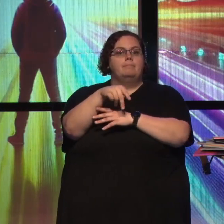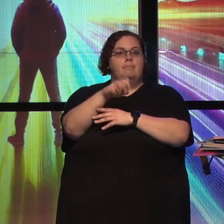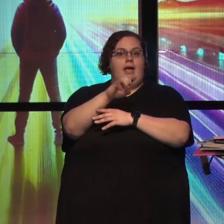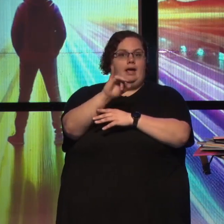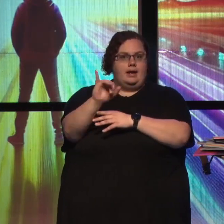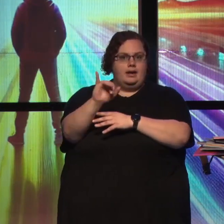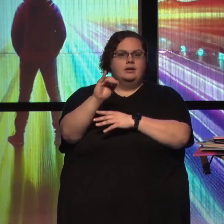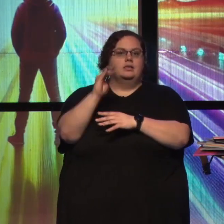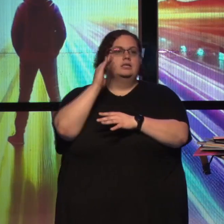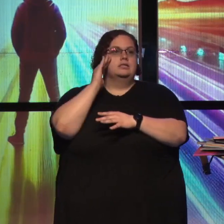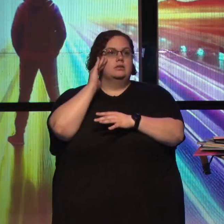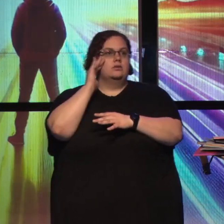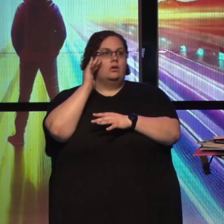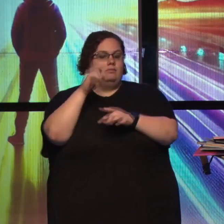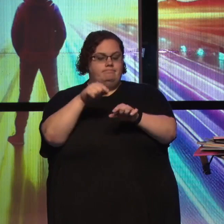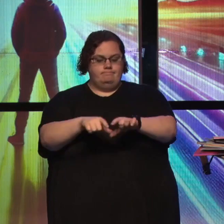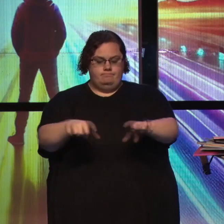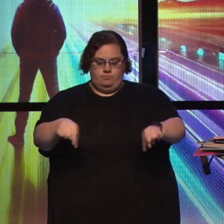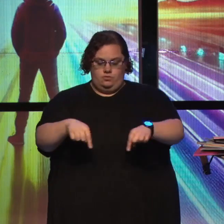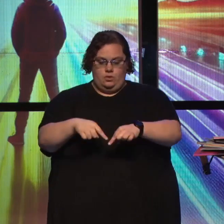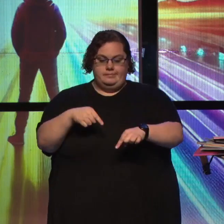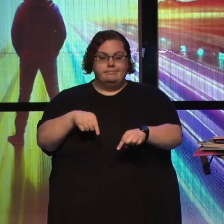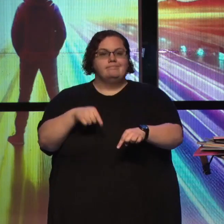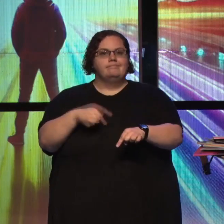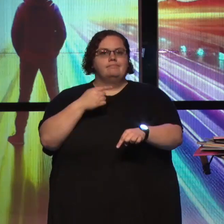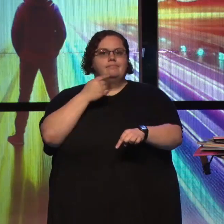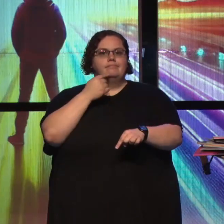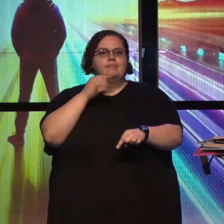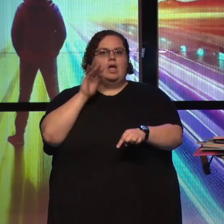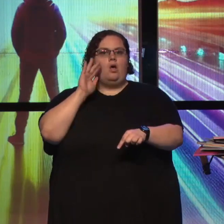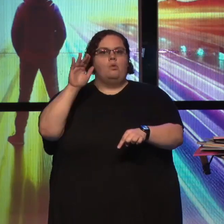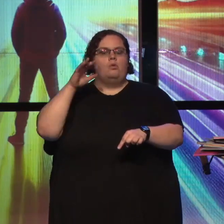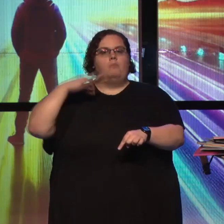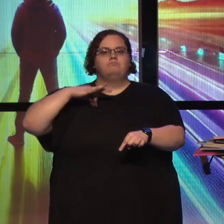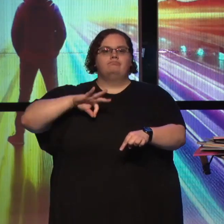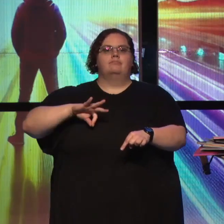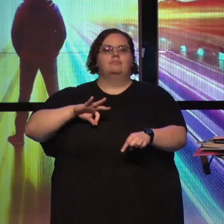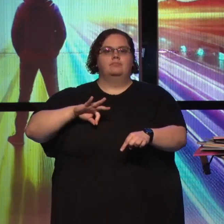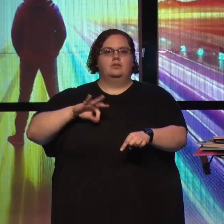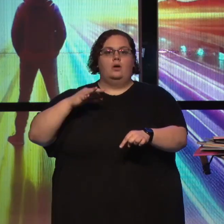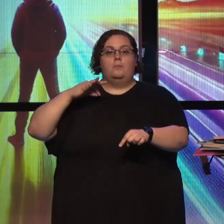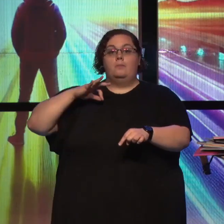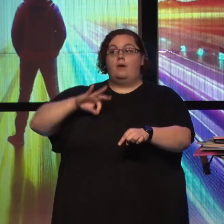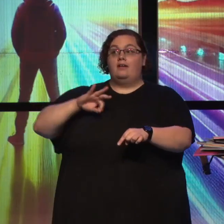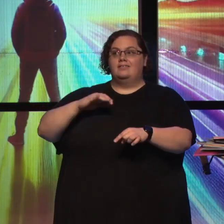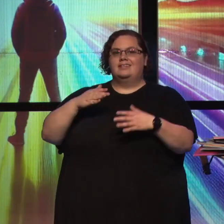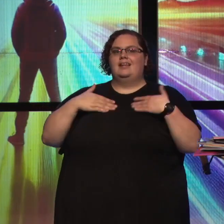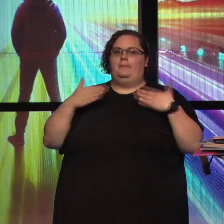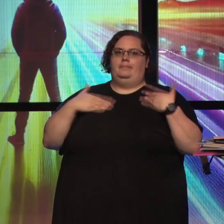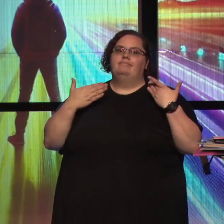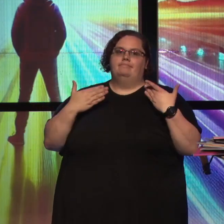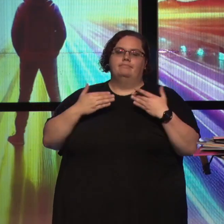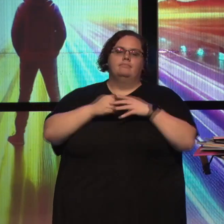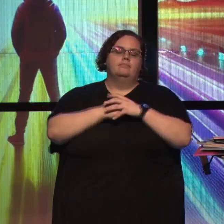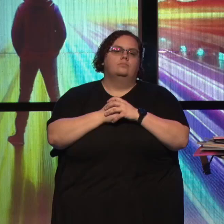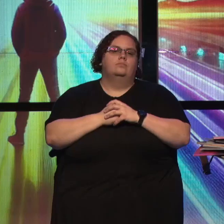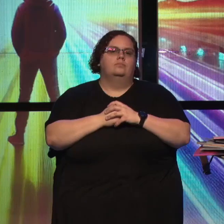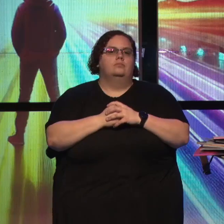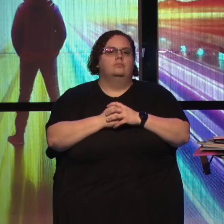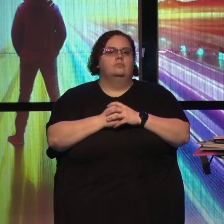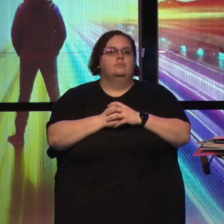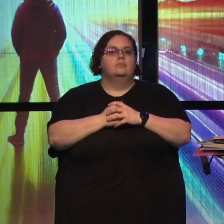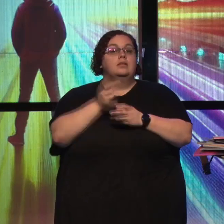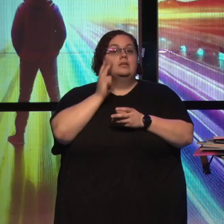literally, hello, prophet. Or one says, prophet is happiness. We also see that